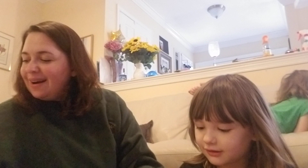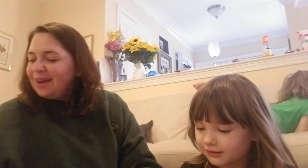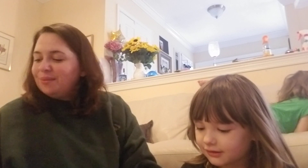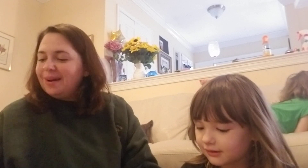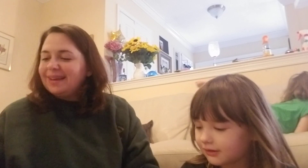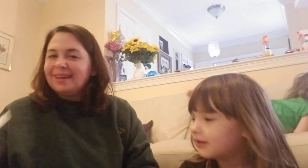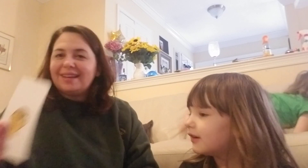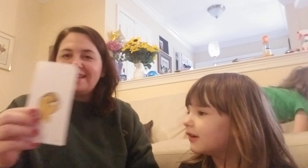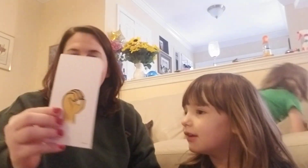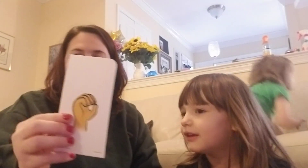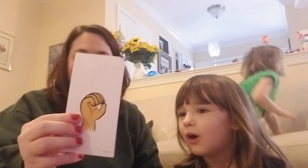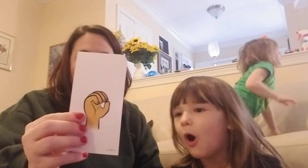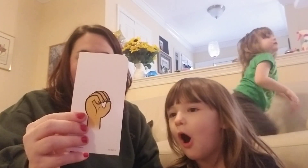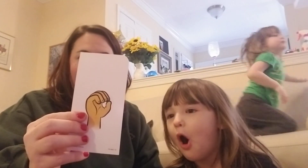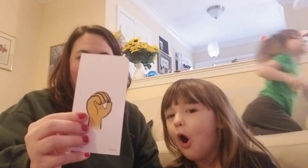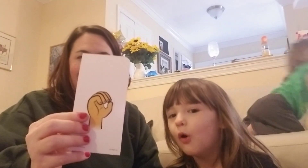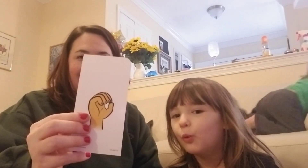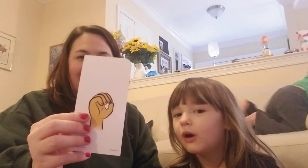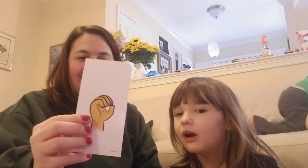And what is? Oh.